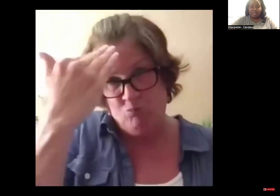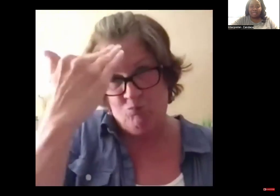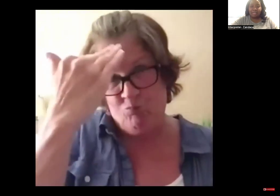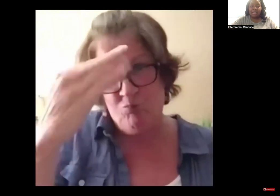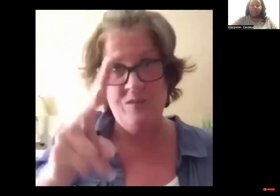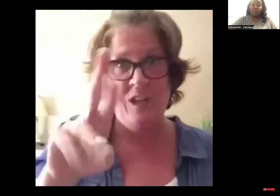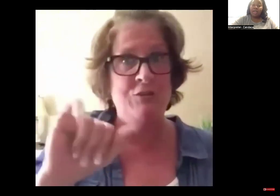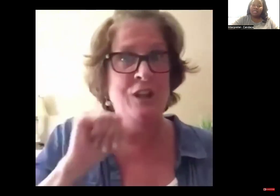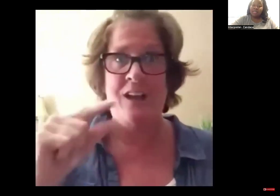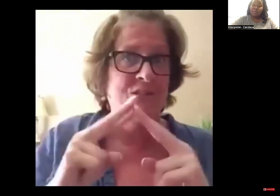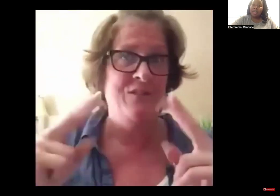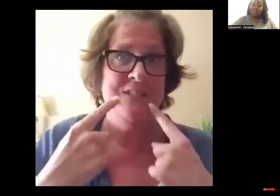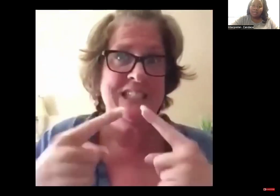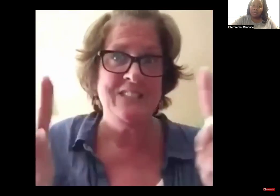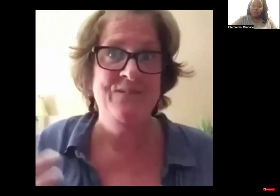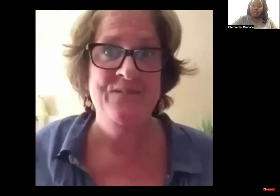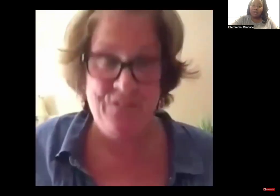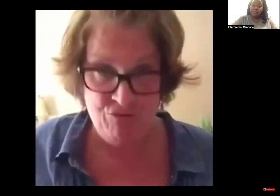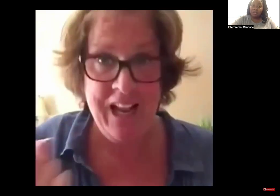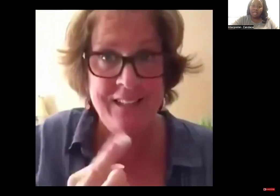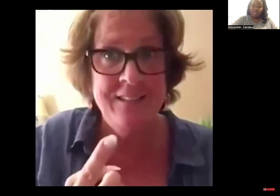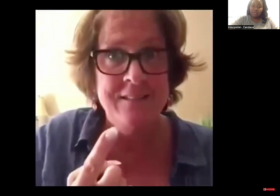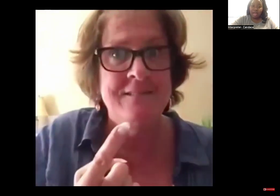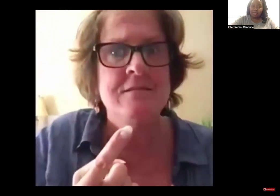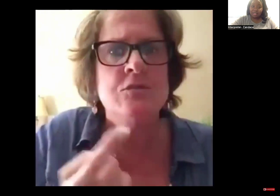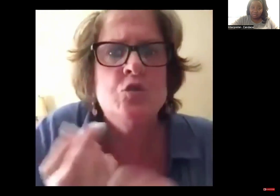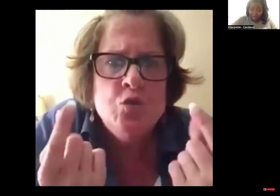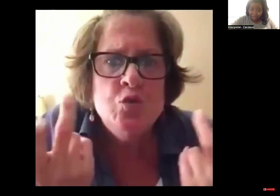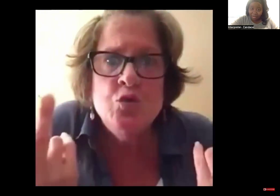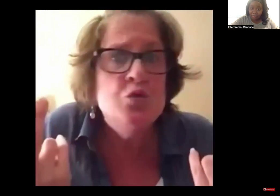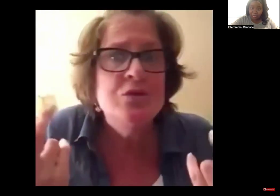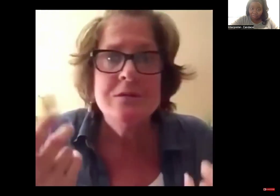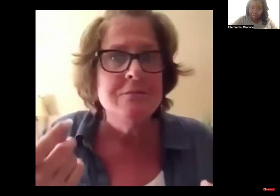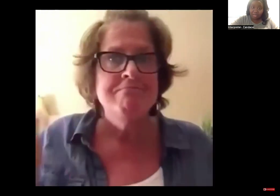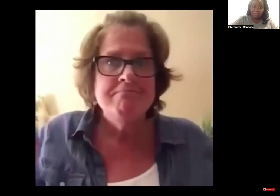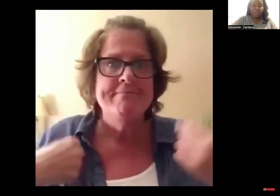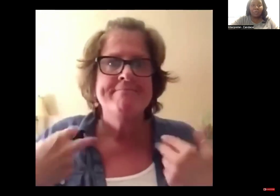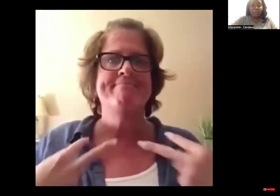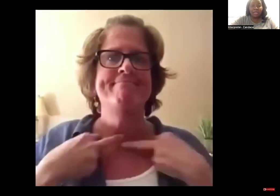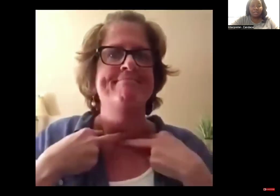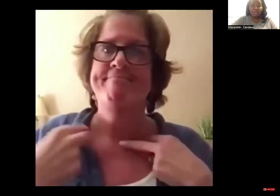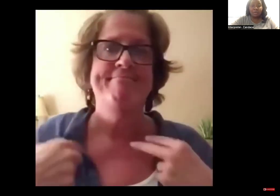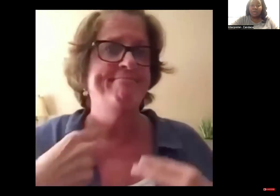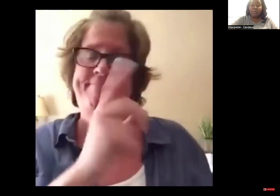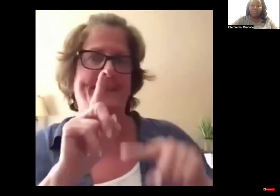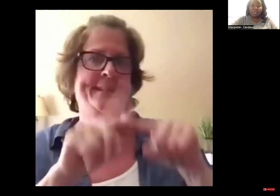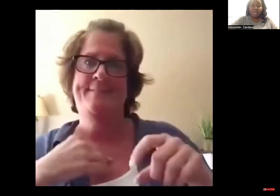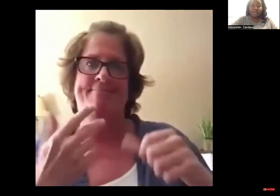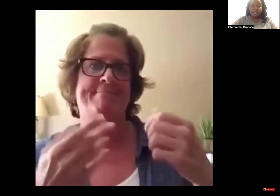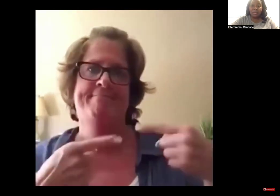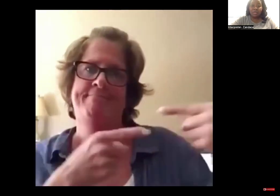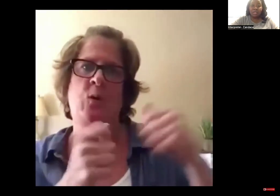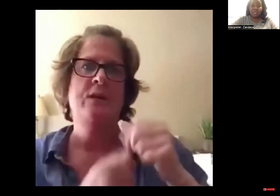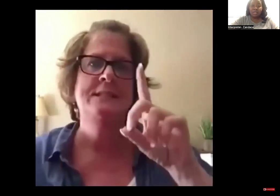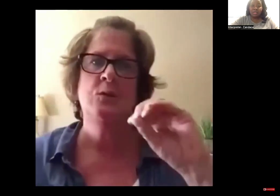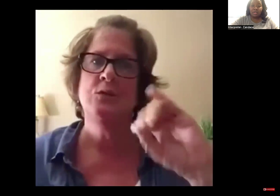communication access. And as deaf people, we know communication access, right? We know what we need and we know what we need to do. But we were